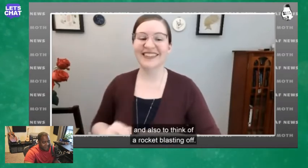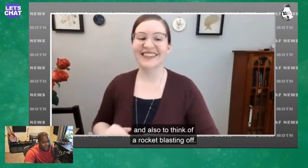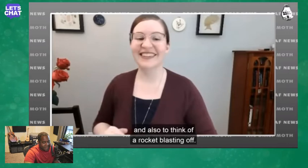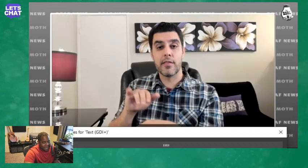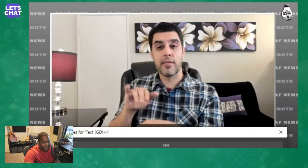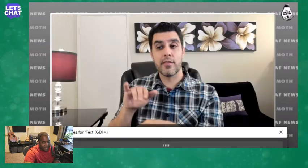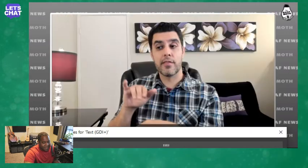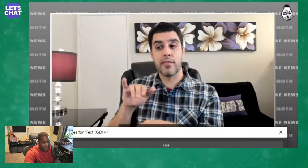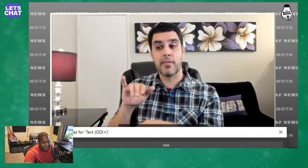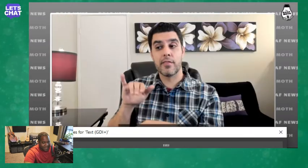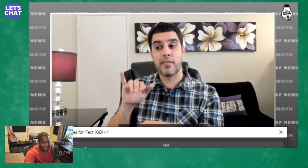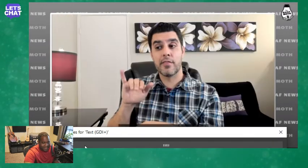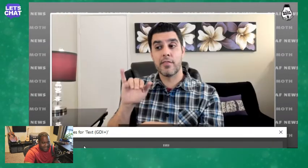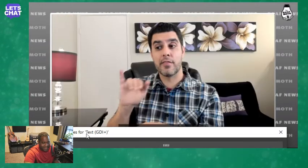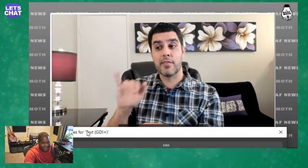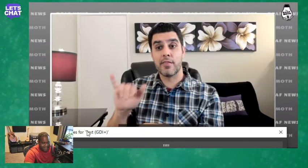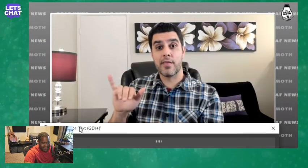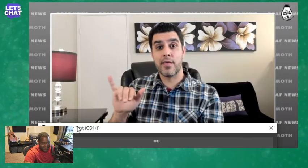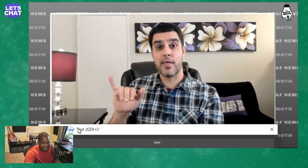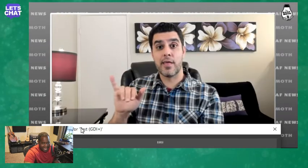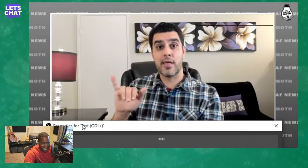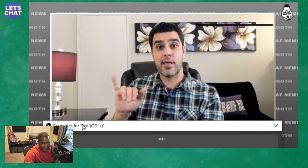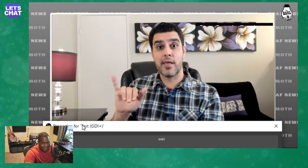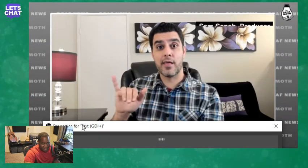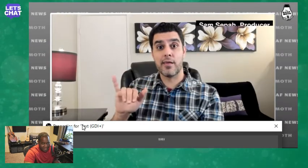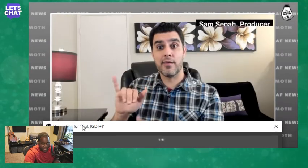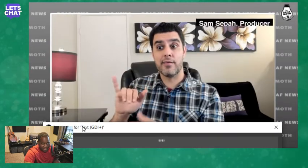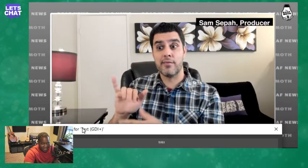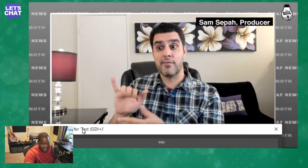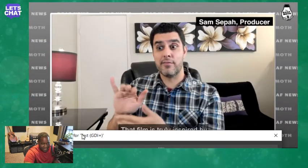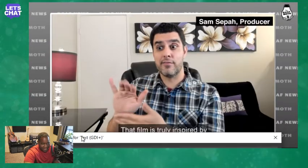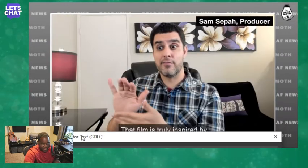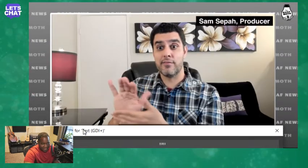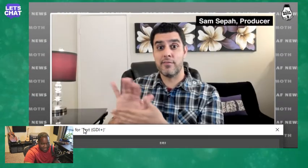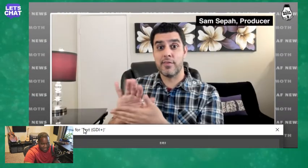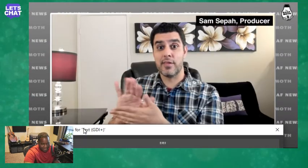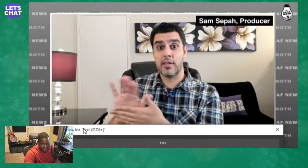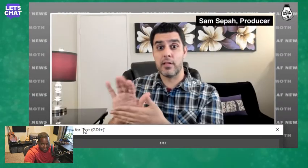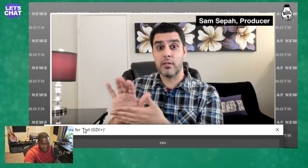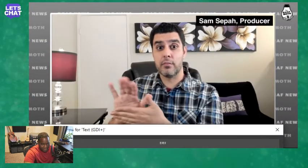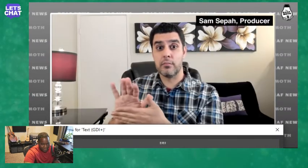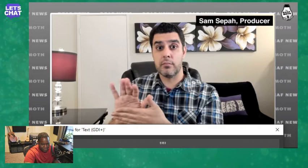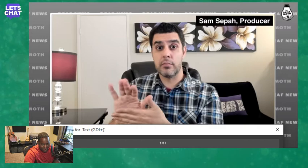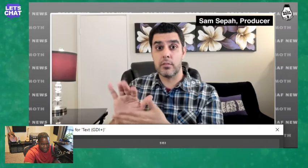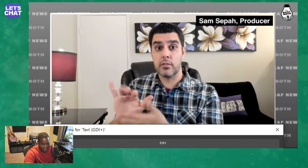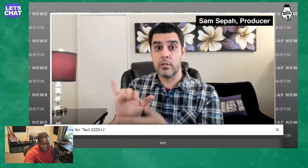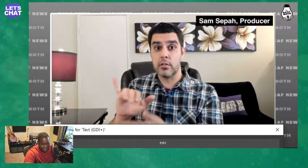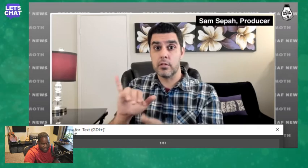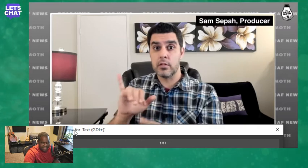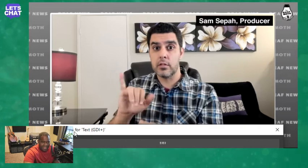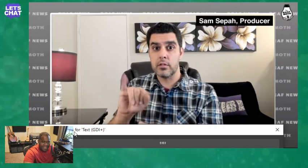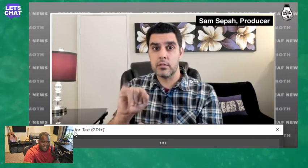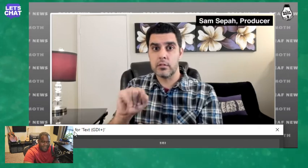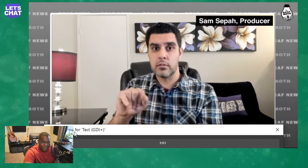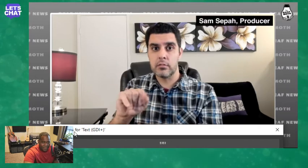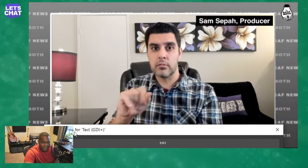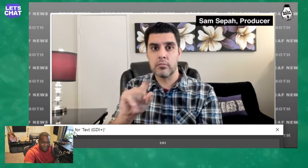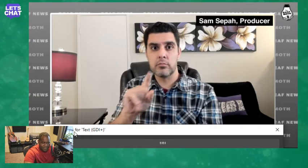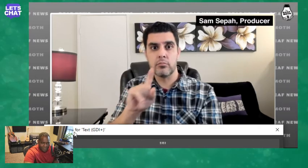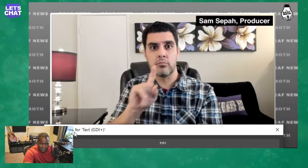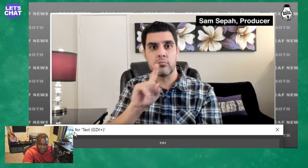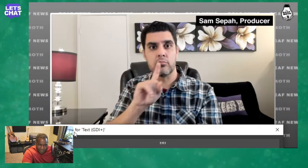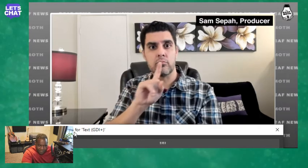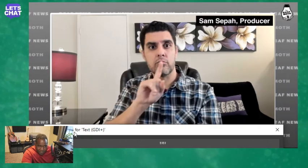All right. I see you. Anyway, this guy says, just kind of trying to cover this up. This